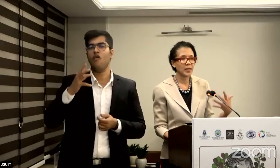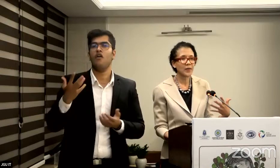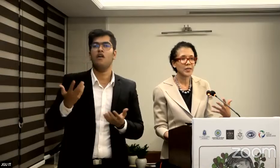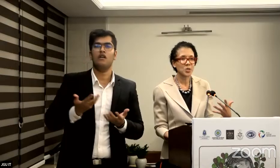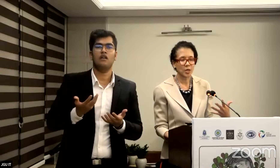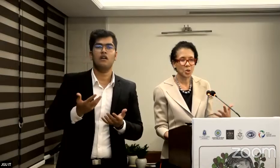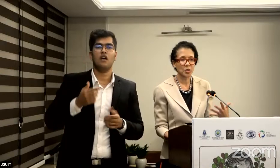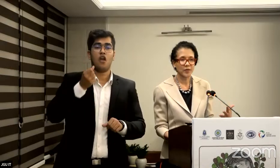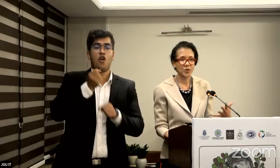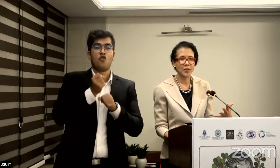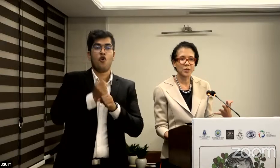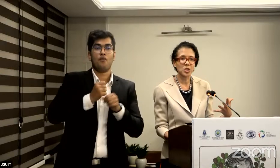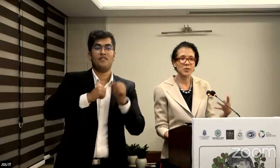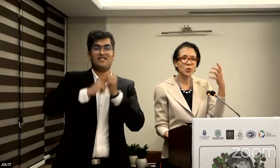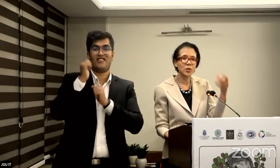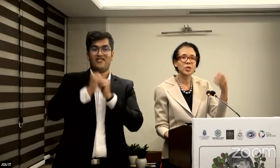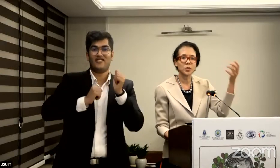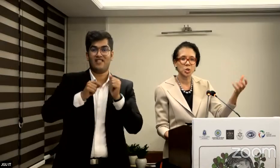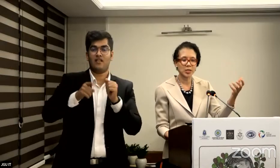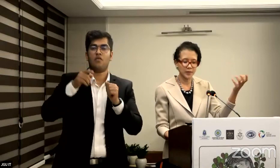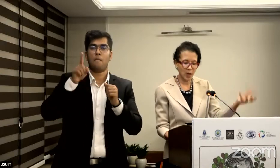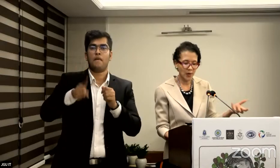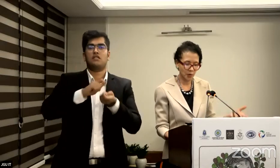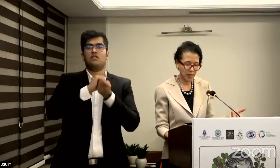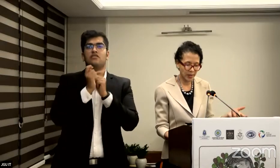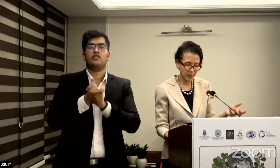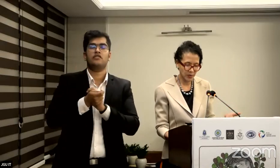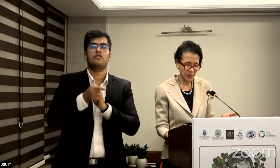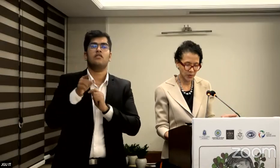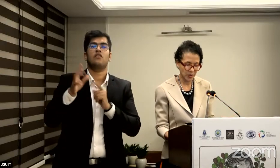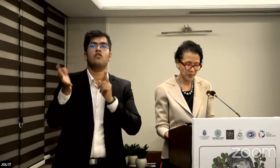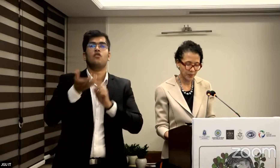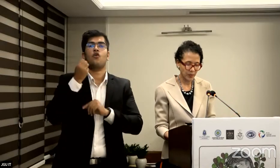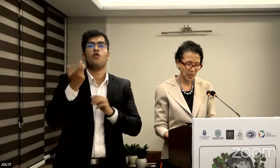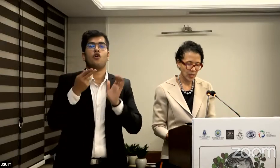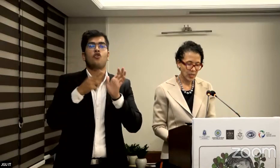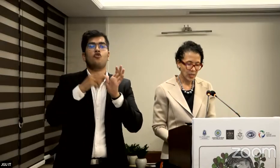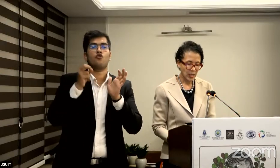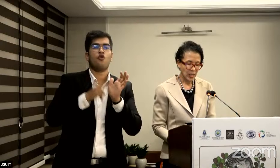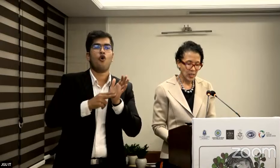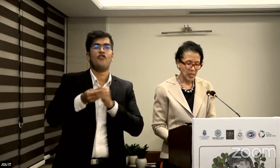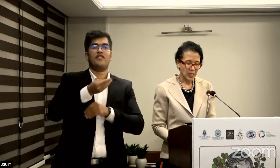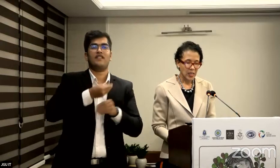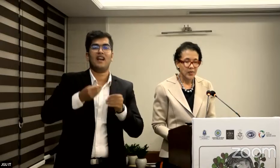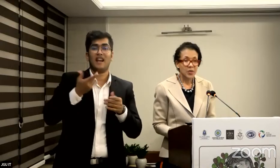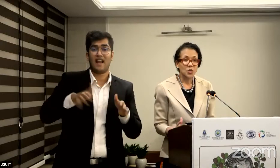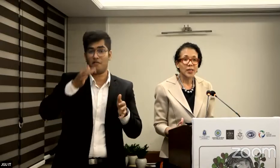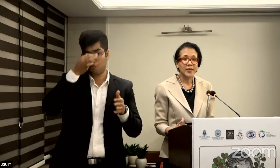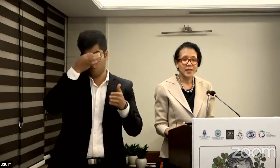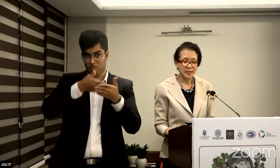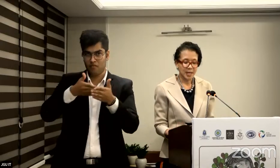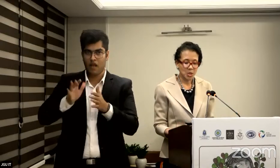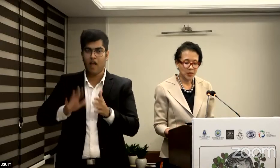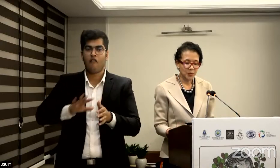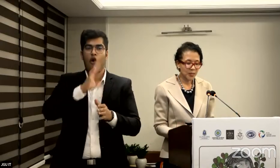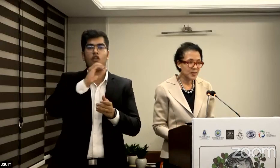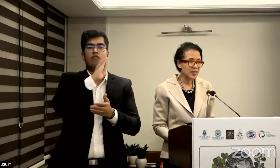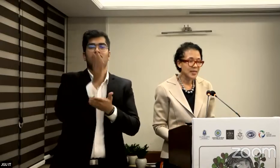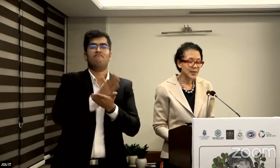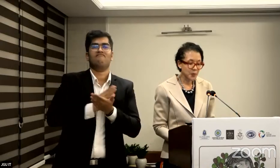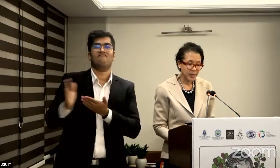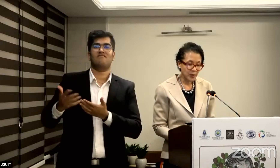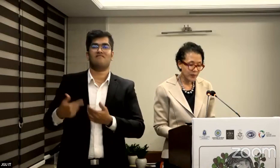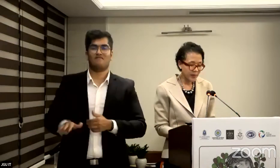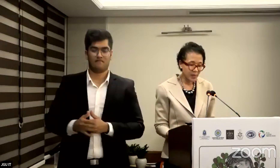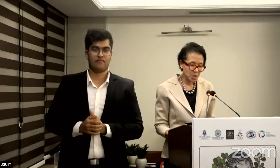the governance structure of the trade regime in order to achieve non-trade concerns. The story of the ascension of TRIPS is,